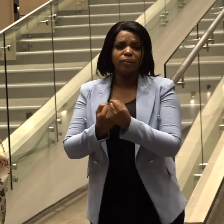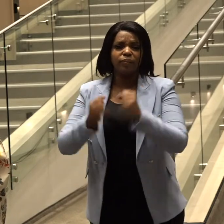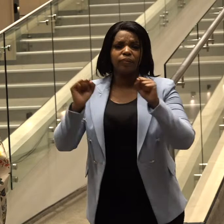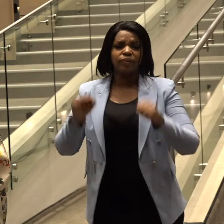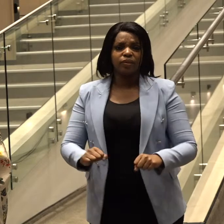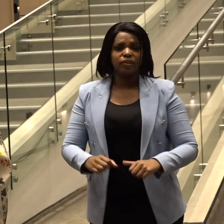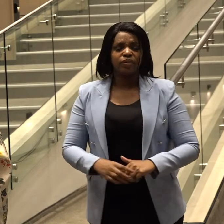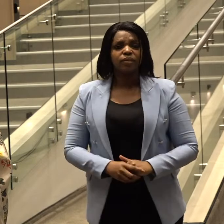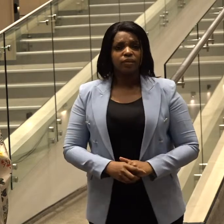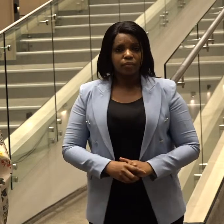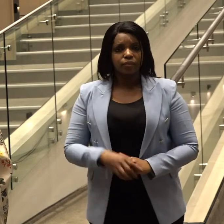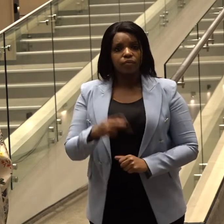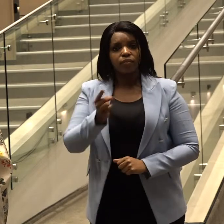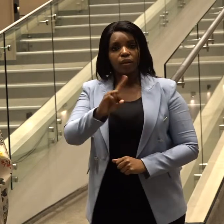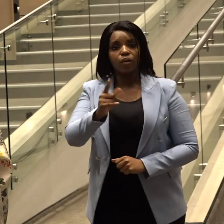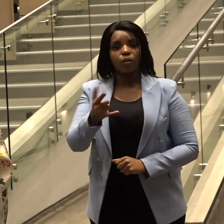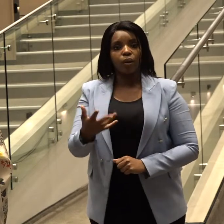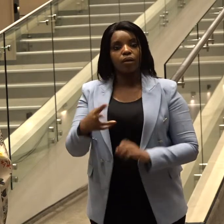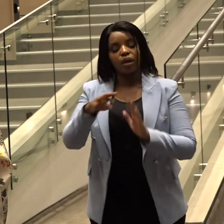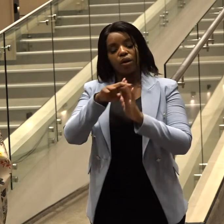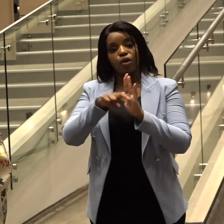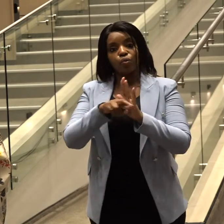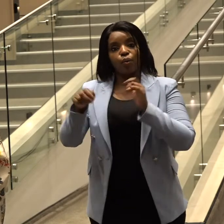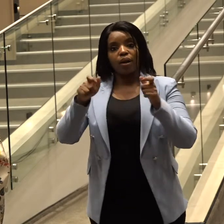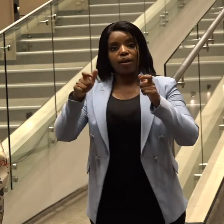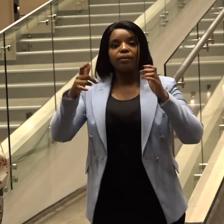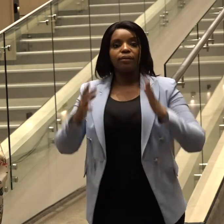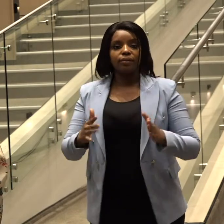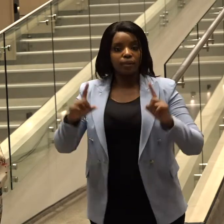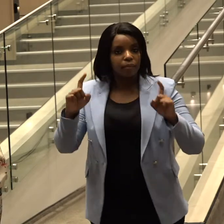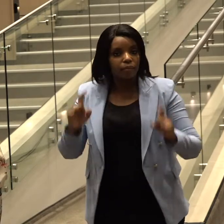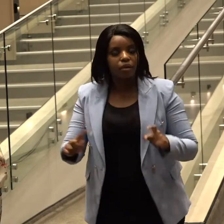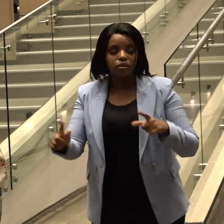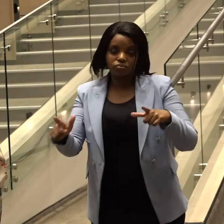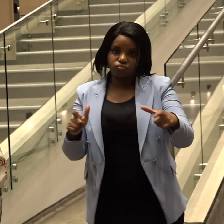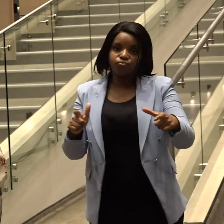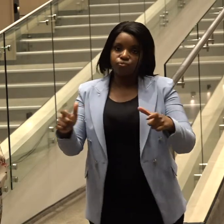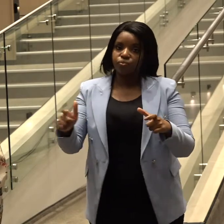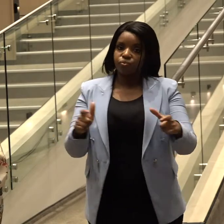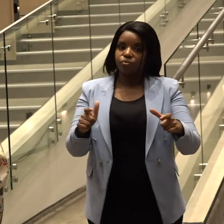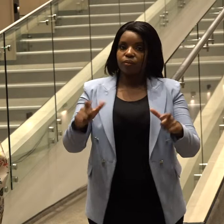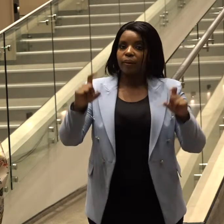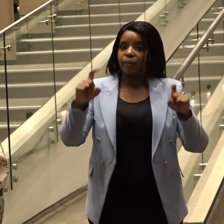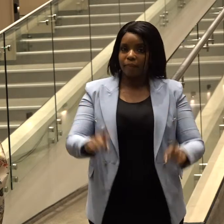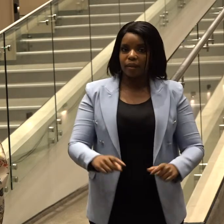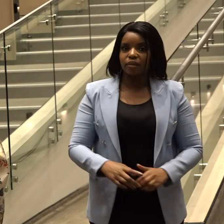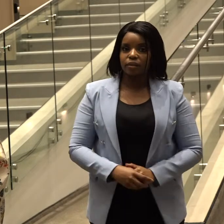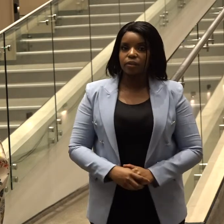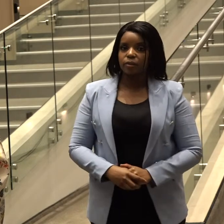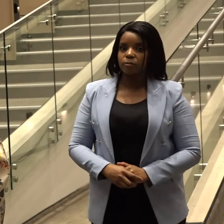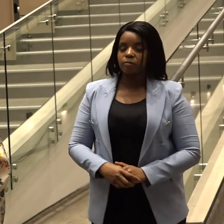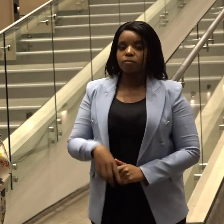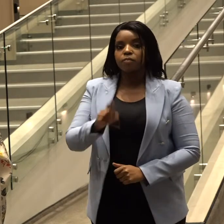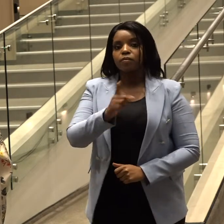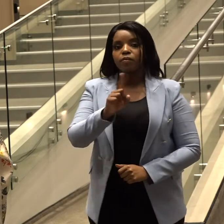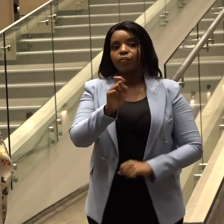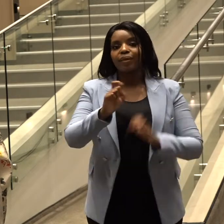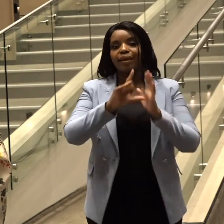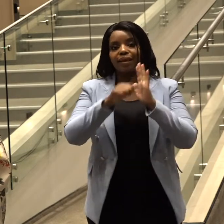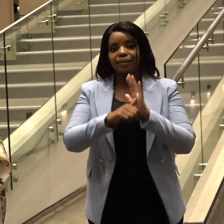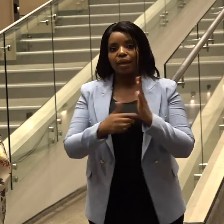that the regulator must regulate um the design construction